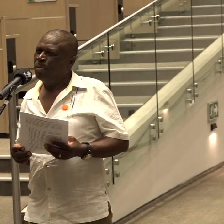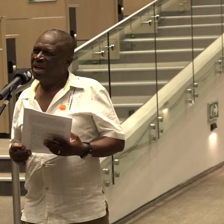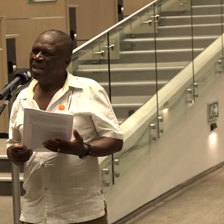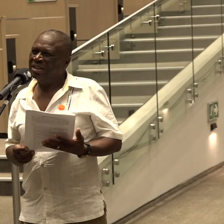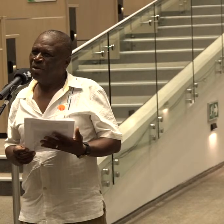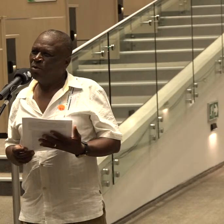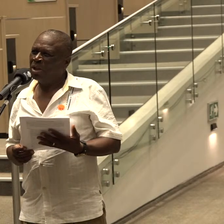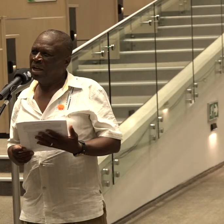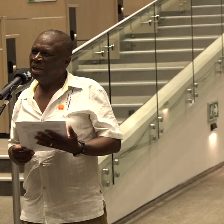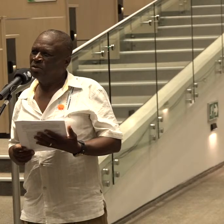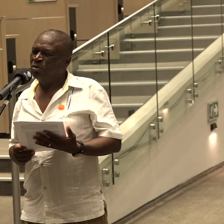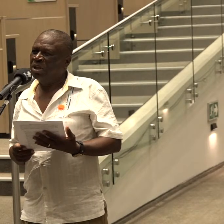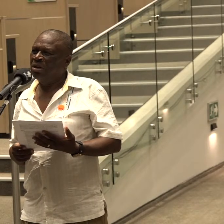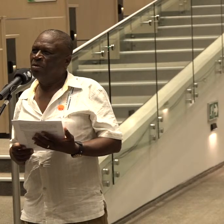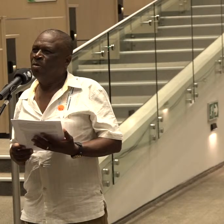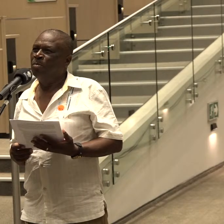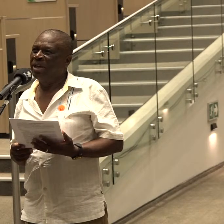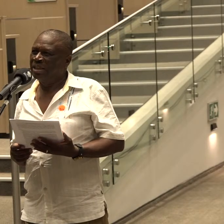foreign